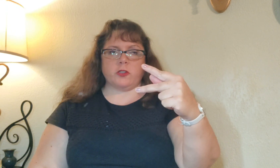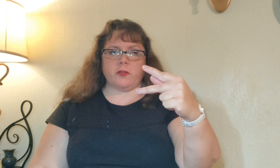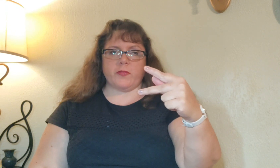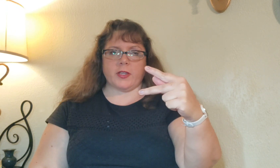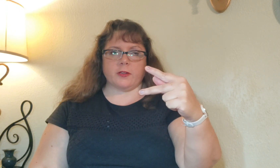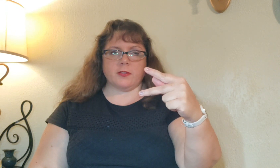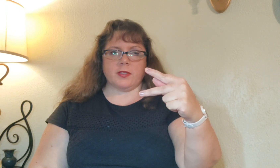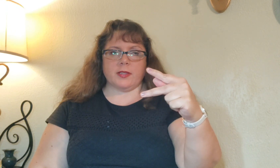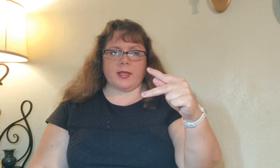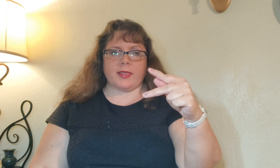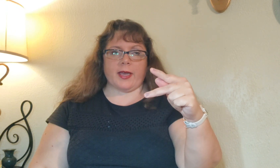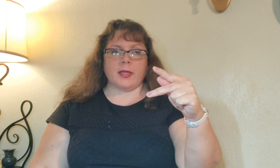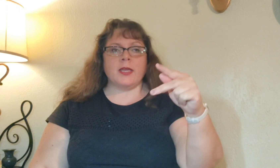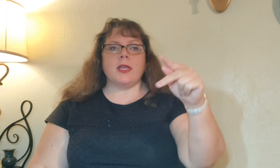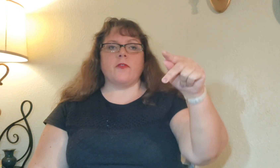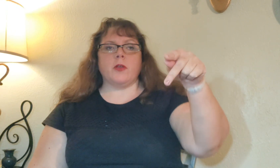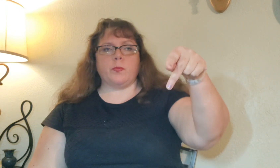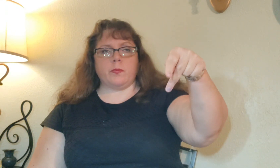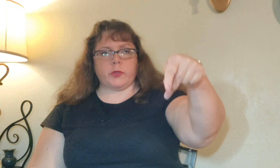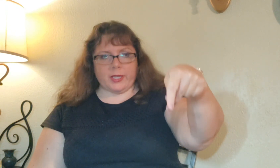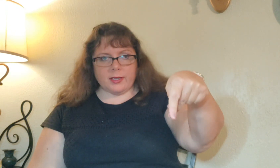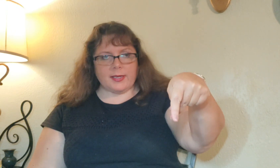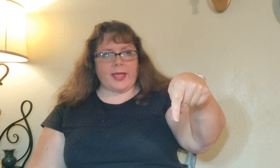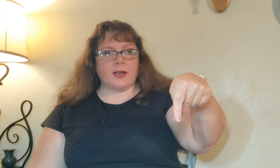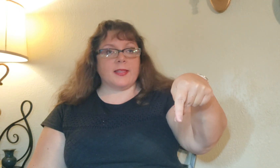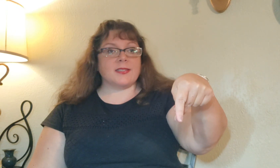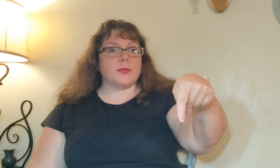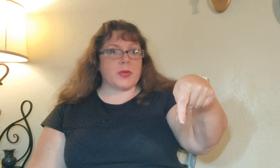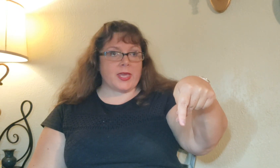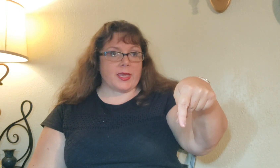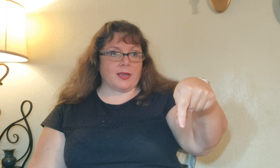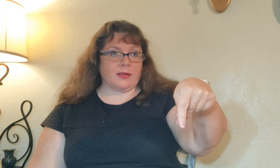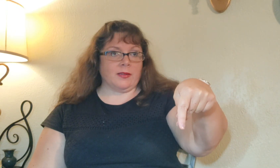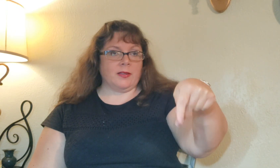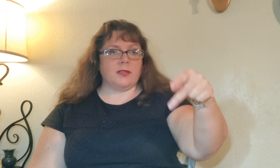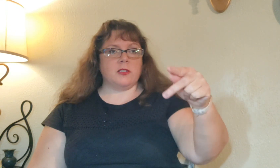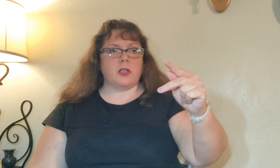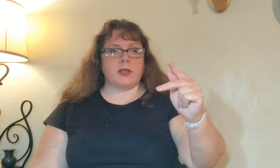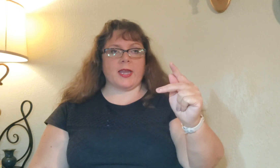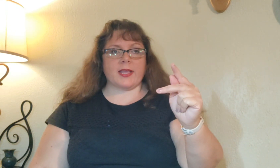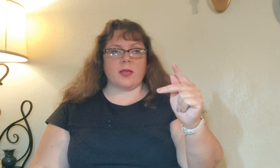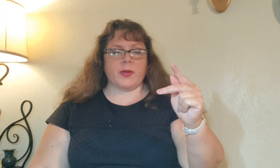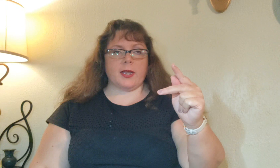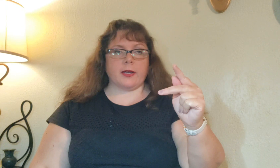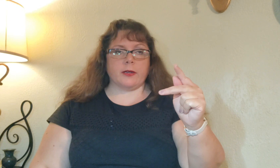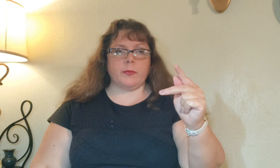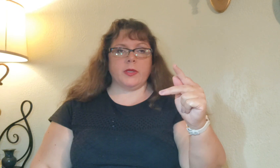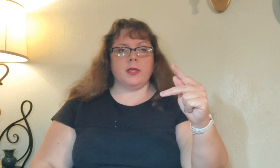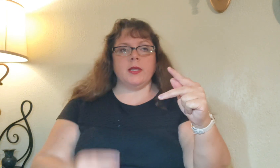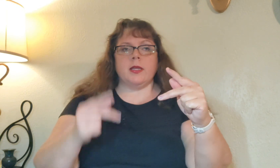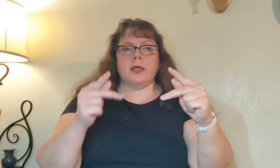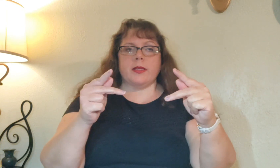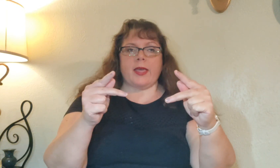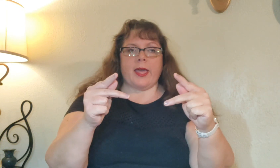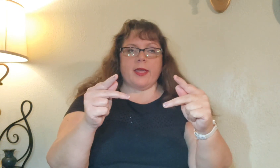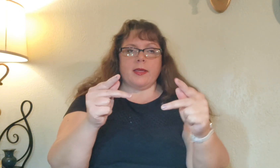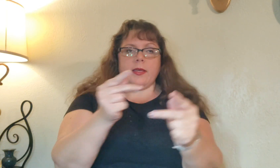two fingers, like that. If you tilt it down, that's a P. So you got to keep it up. K